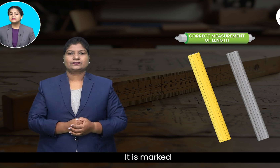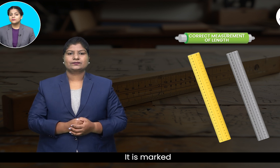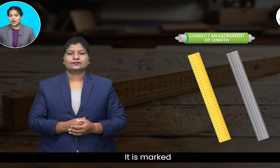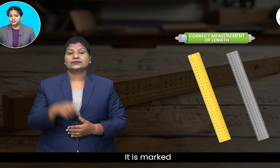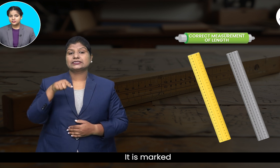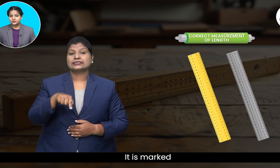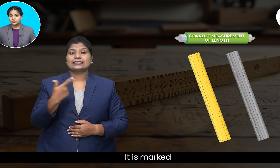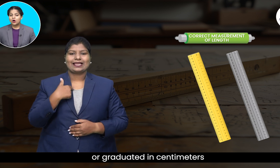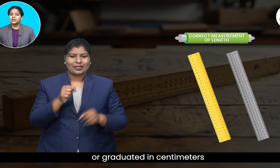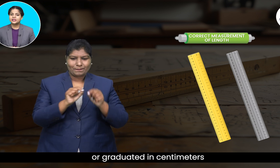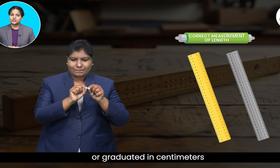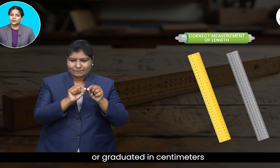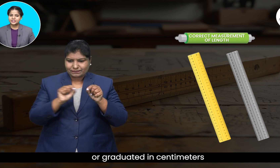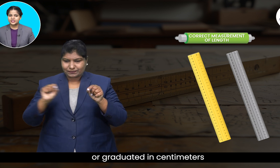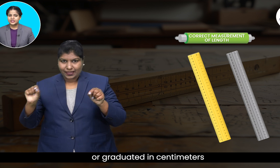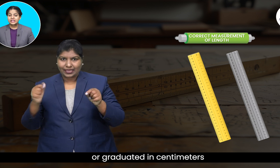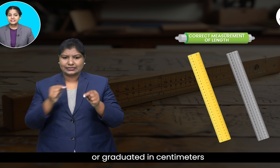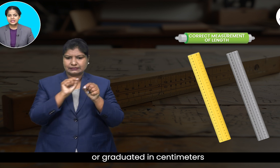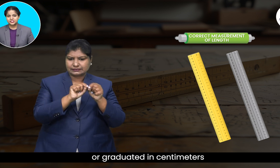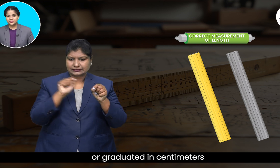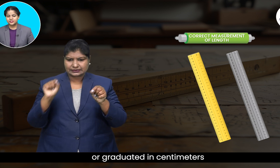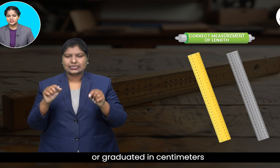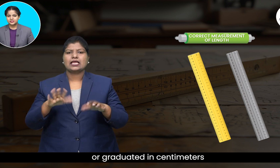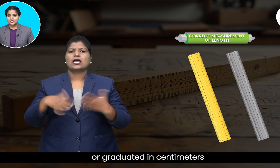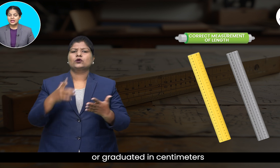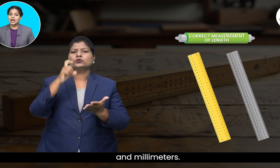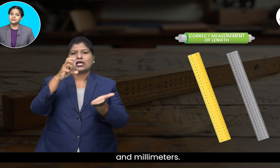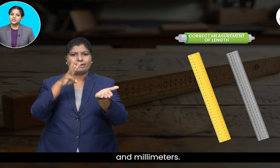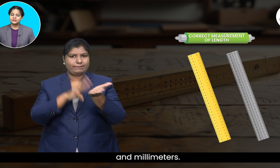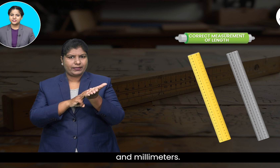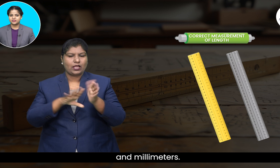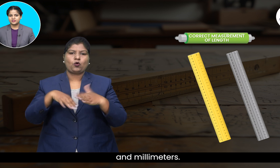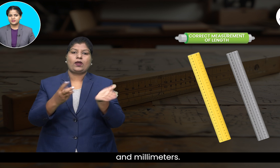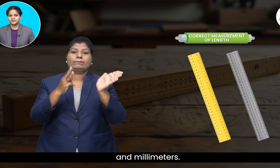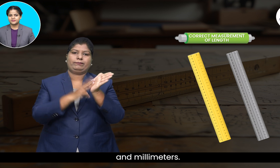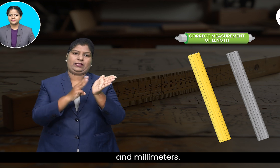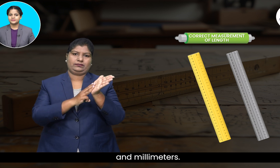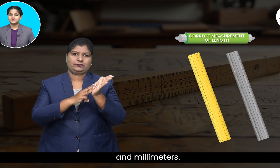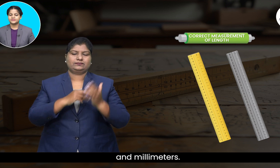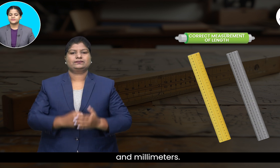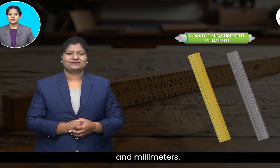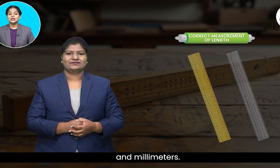It is marked or graduated in centimeters and millimeters.